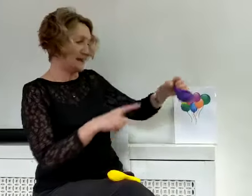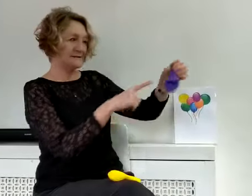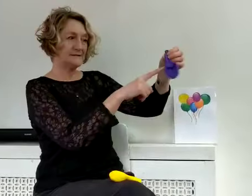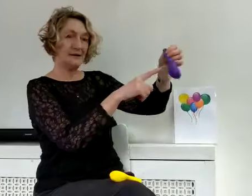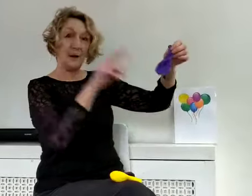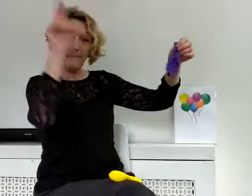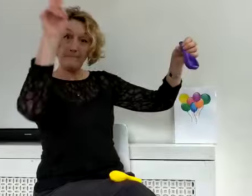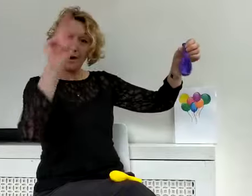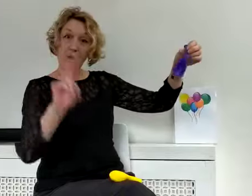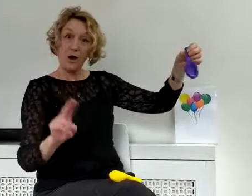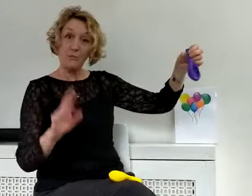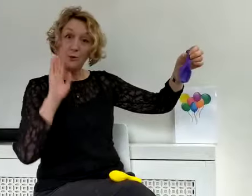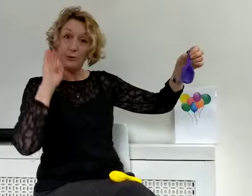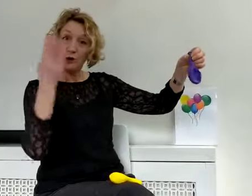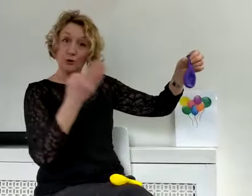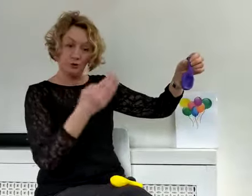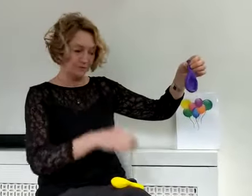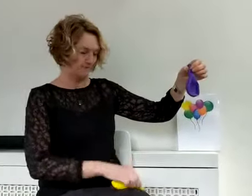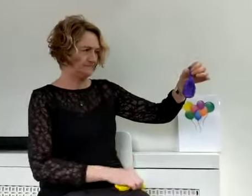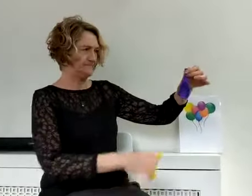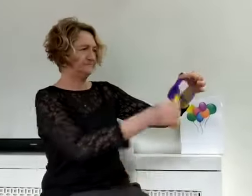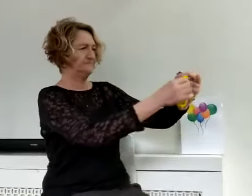and purple balloon.